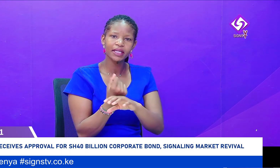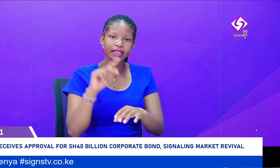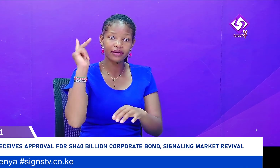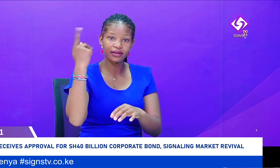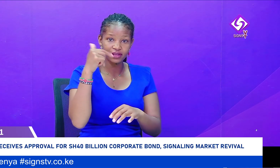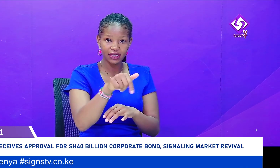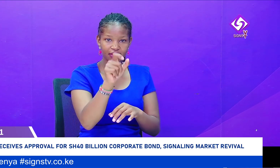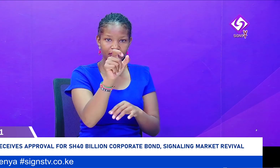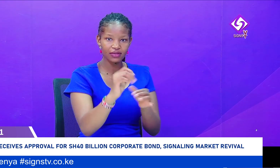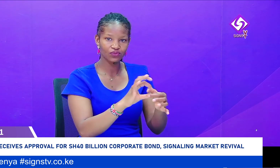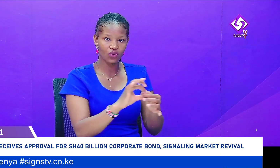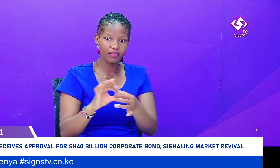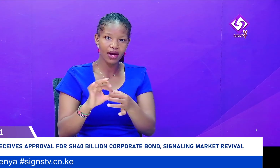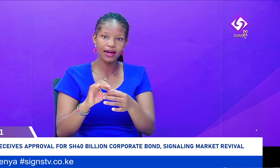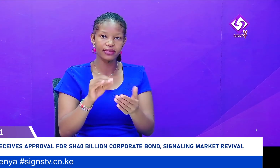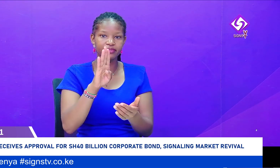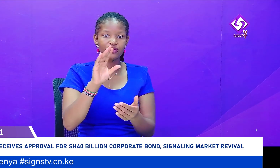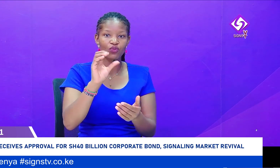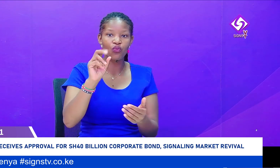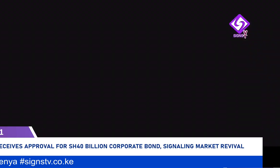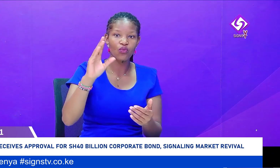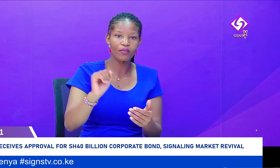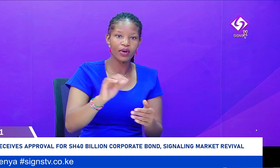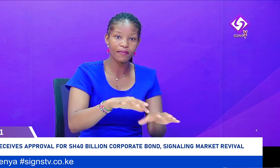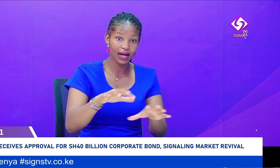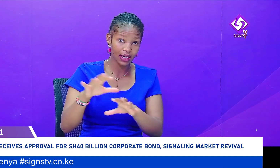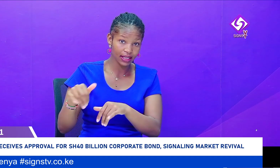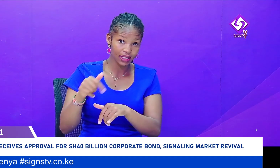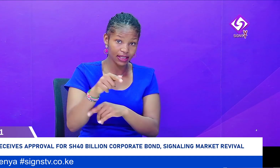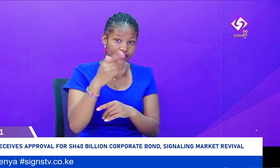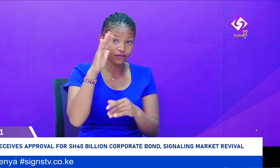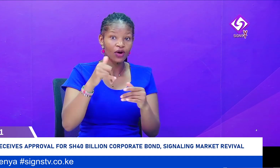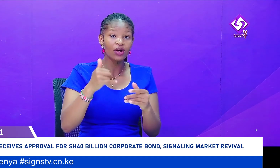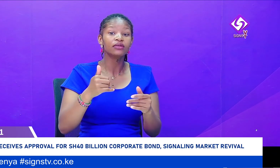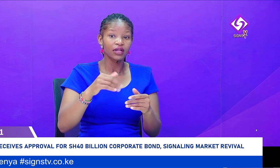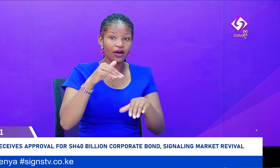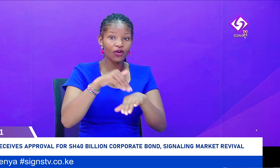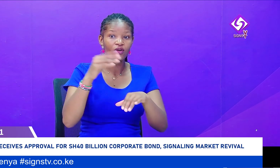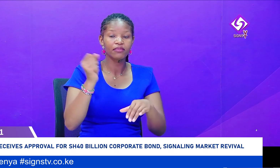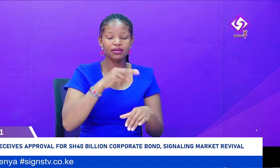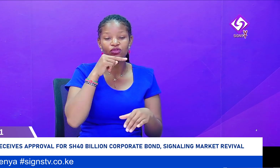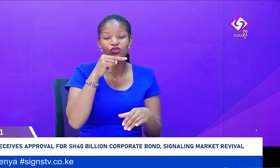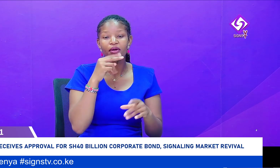renewed momentum in Kenya's corporate bond market. The